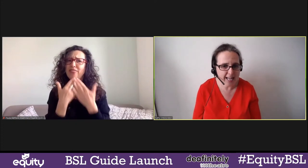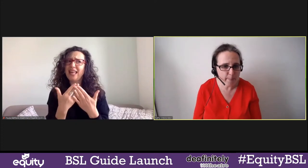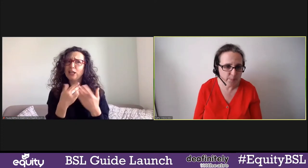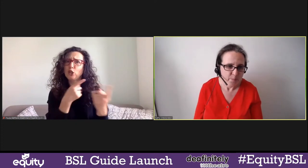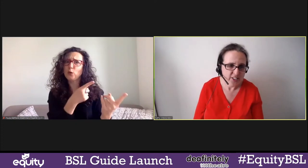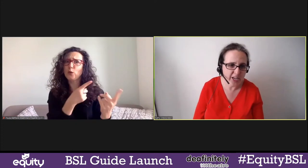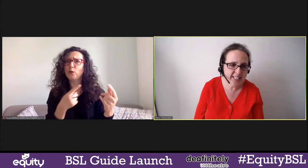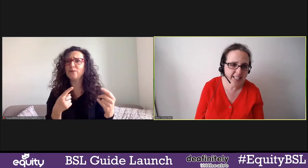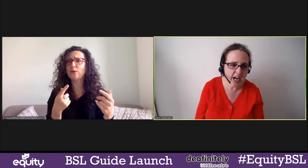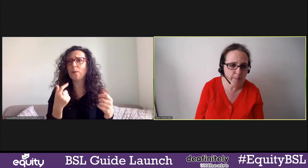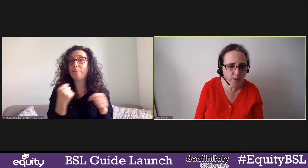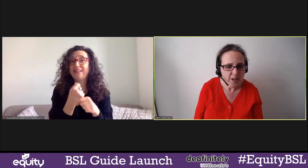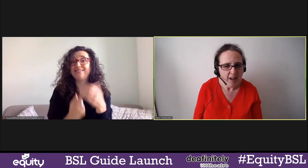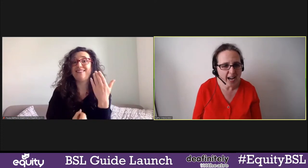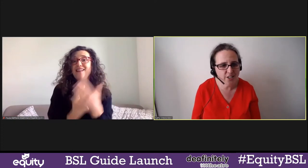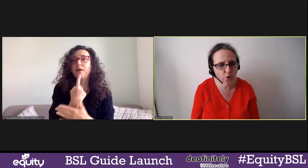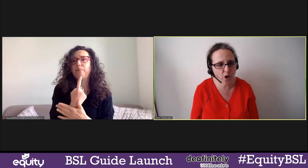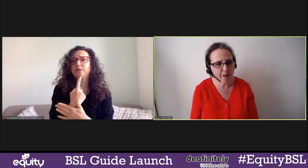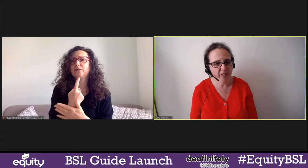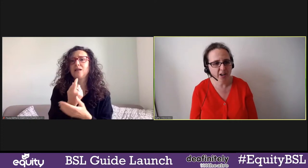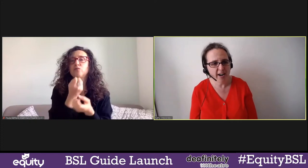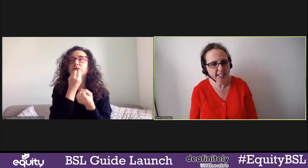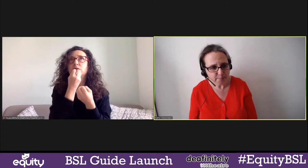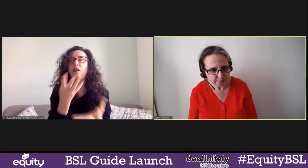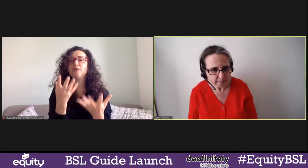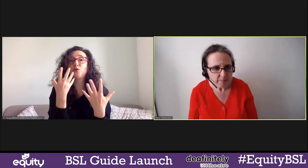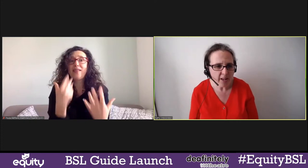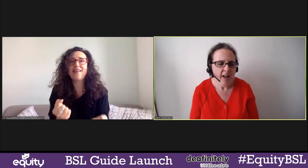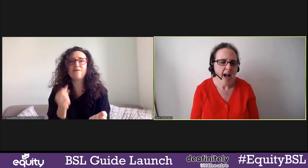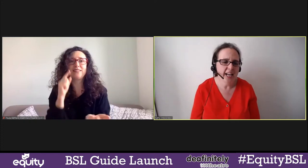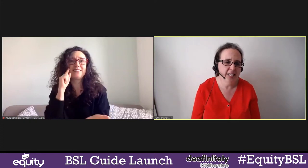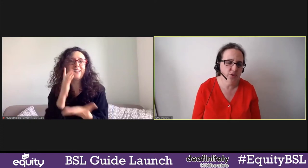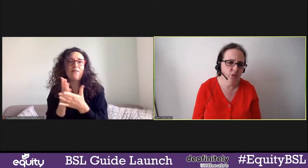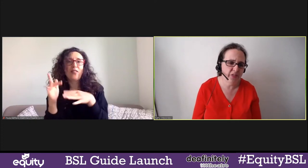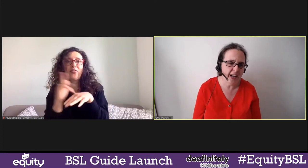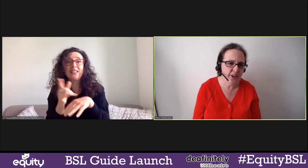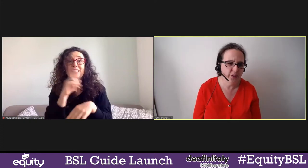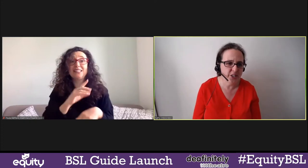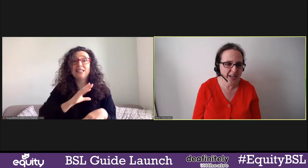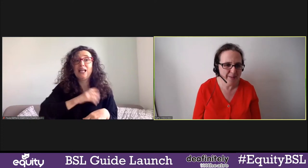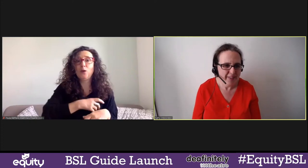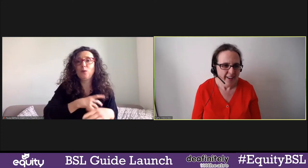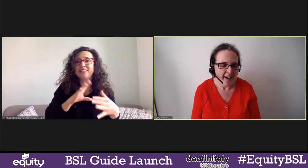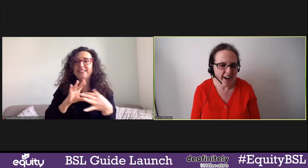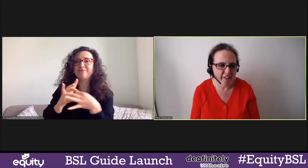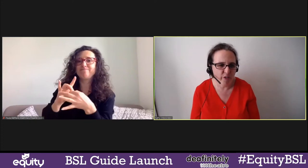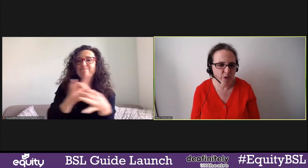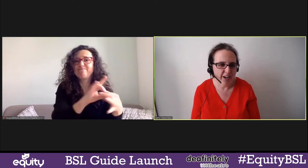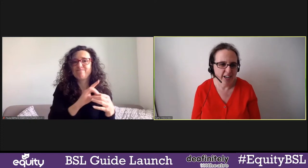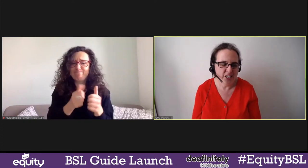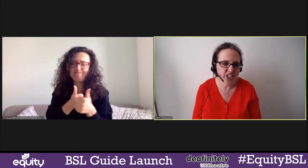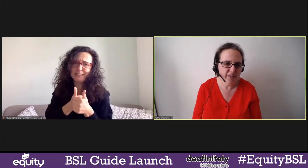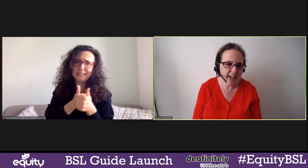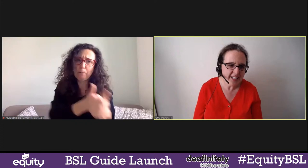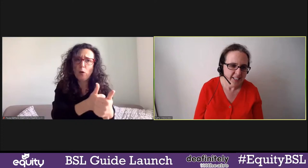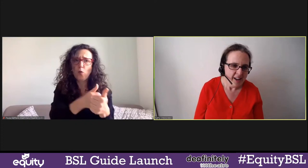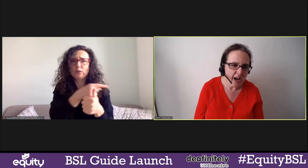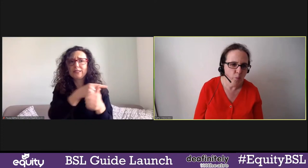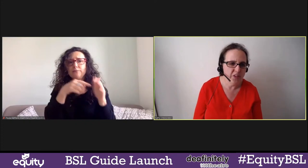happen. So he's going to come on and talk about the guide, and it's thank you to him for achieving it, and with the